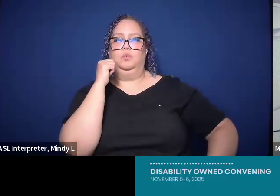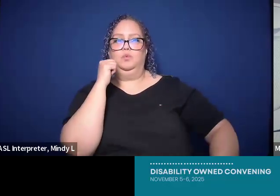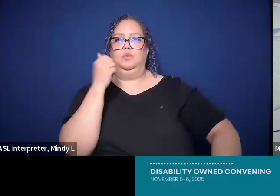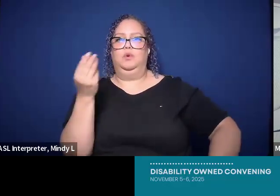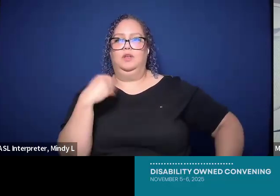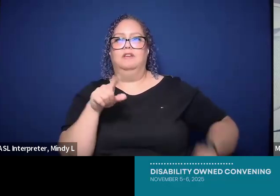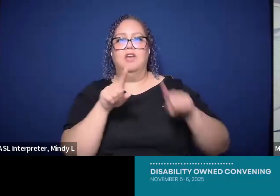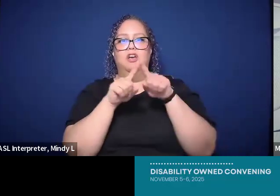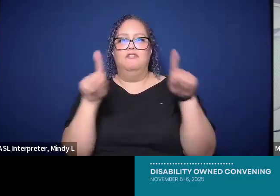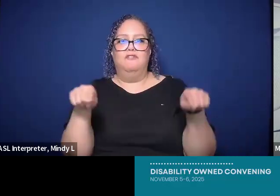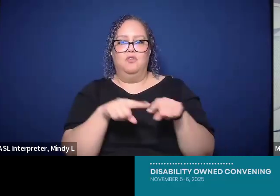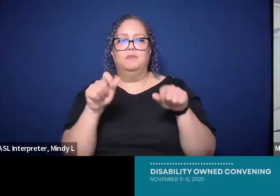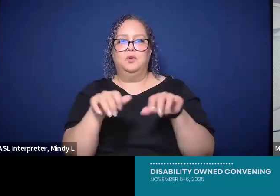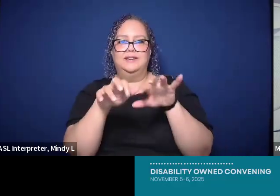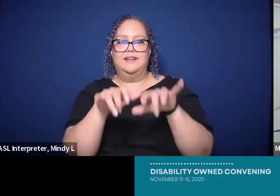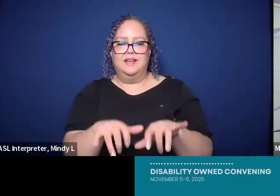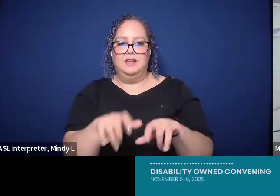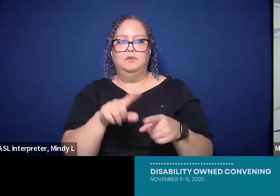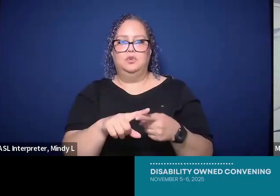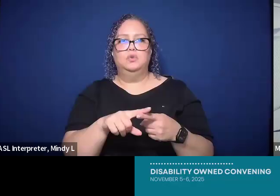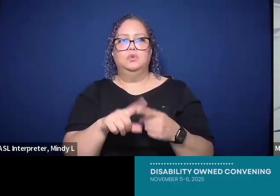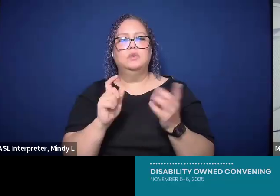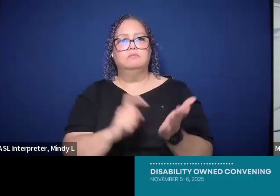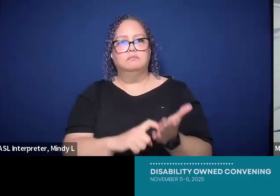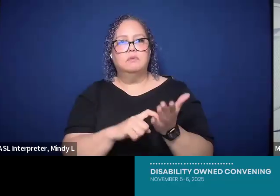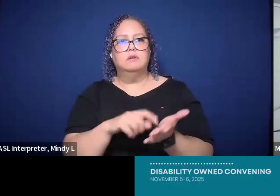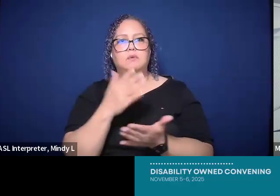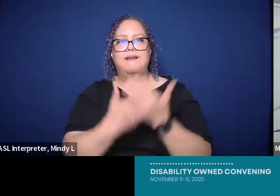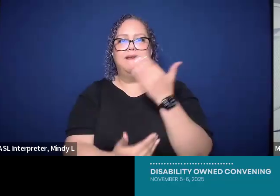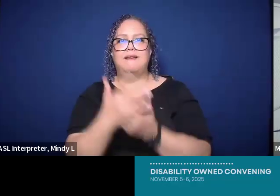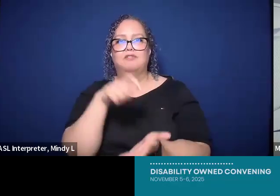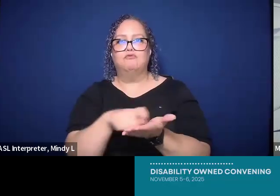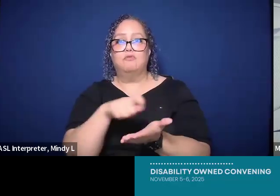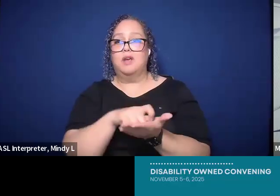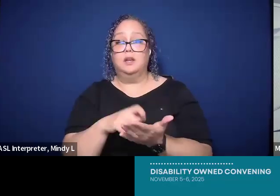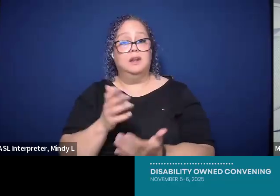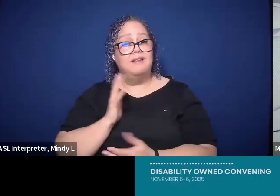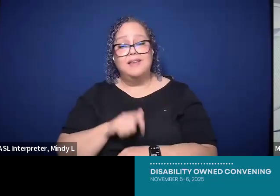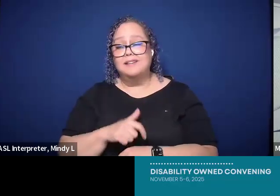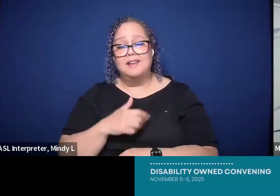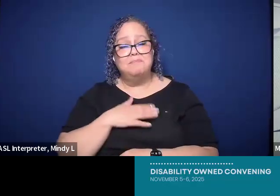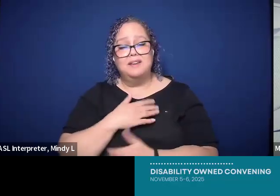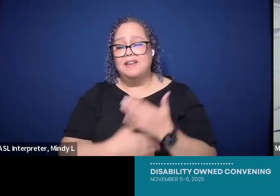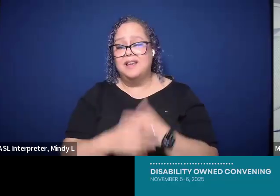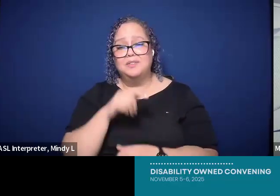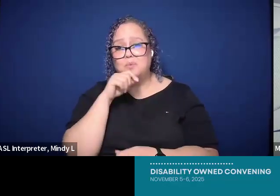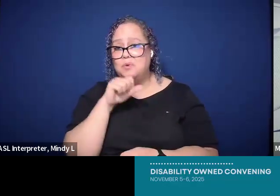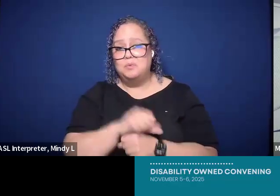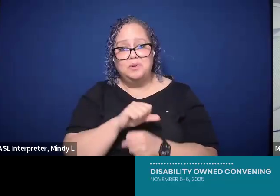forms that you could type into. She would only give forms that you had to hand write on. And at the time, my hands didn't work properly, so I couldn't use